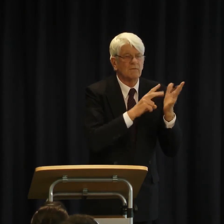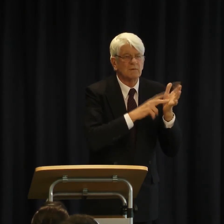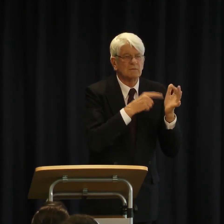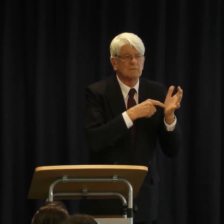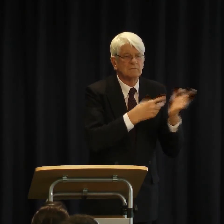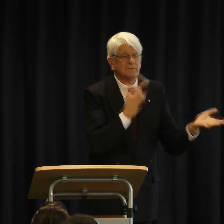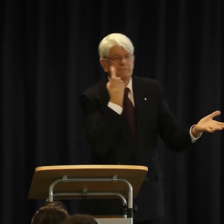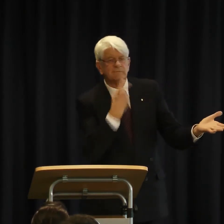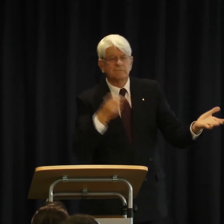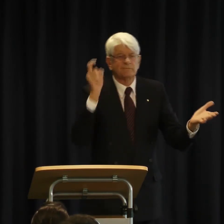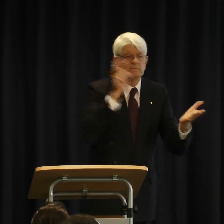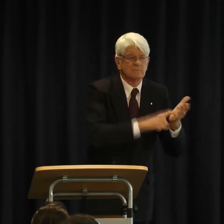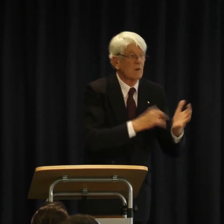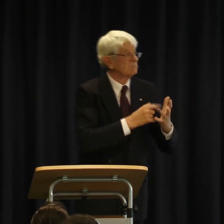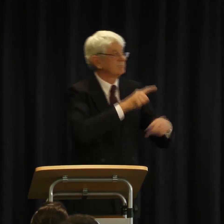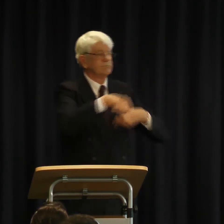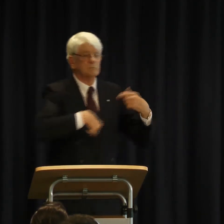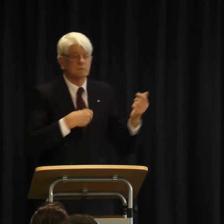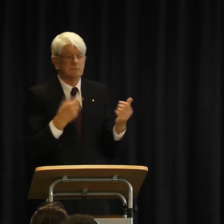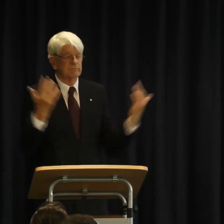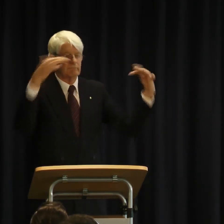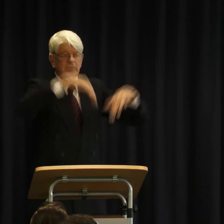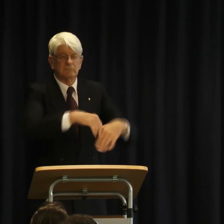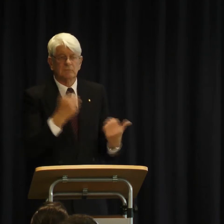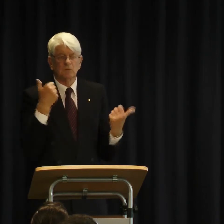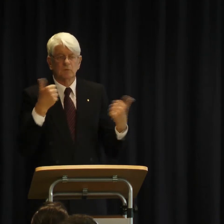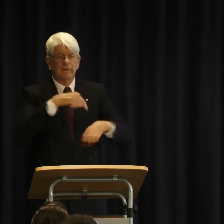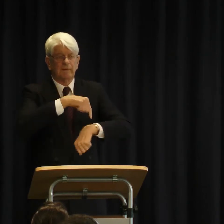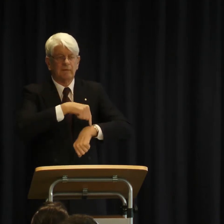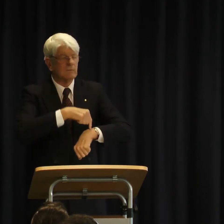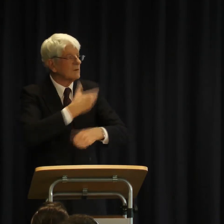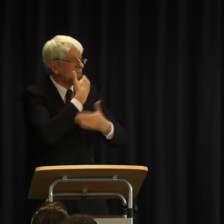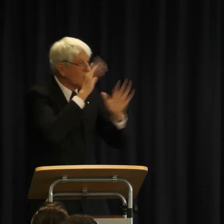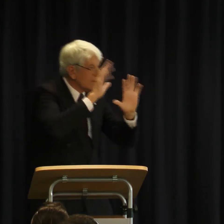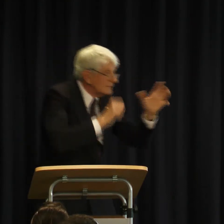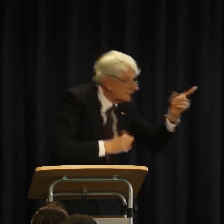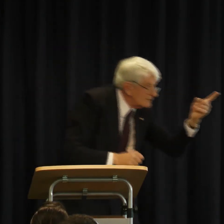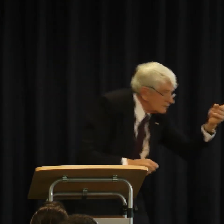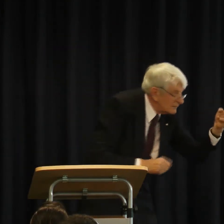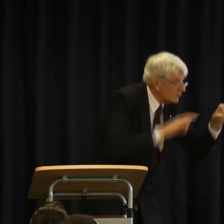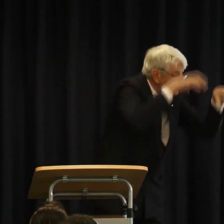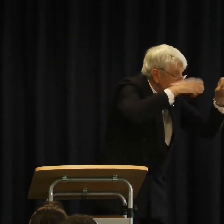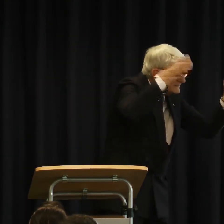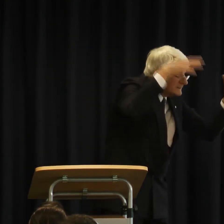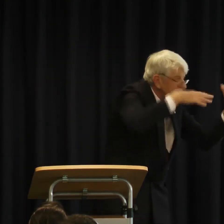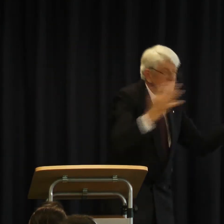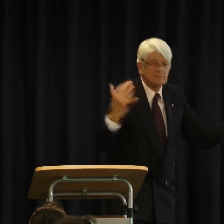John Michael Lovett Centre. This is where we are meeting today. An appropriate time, the weather's beautiful